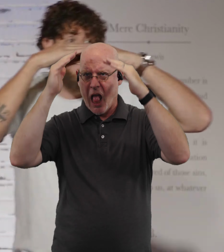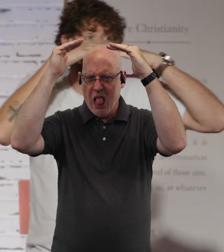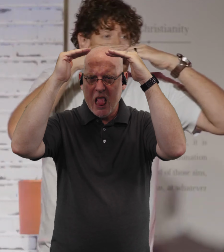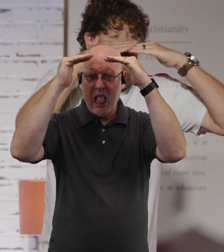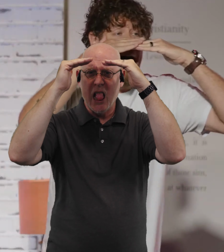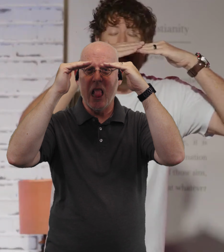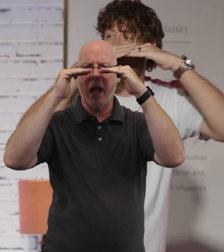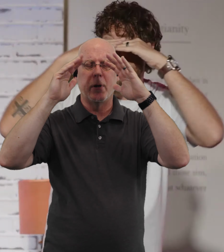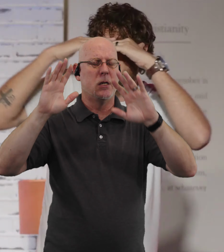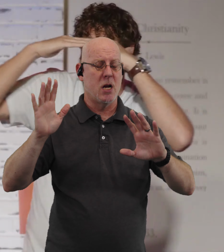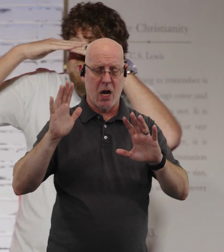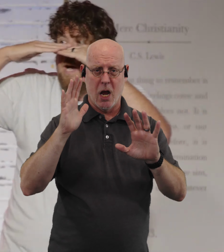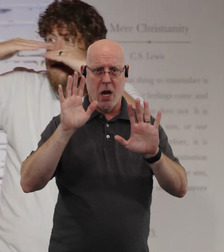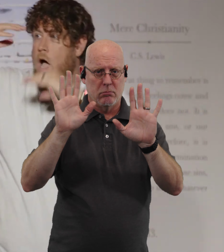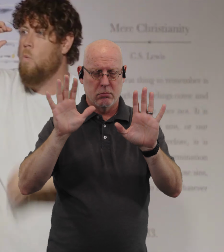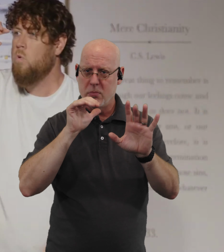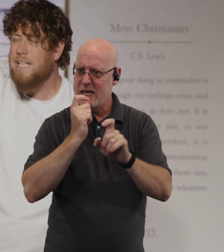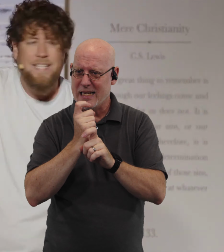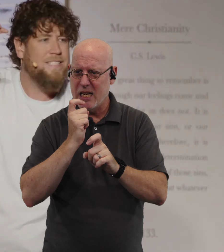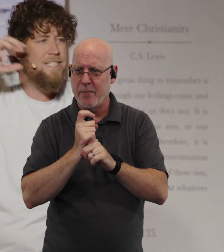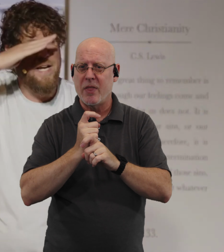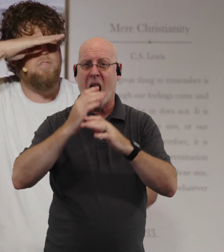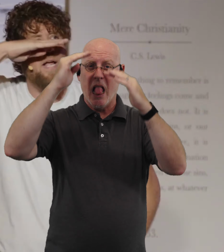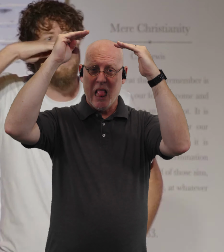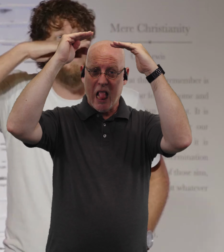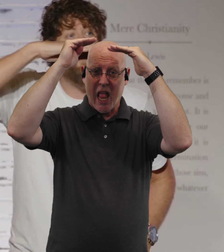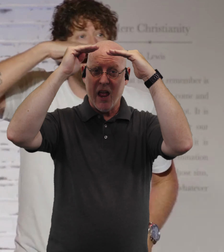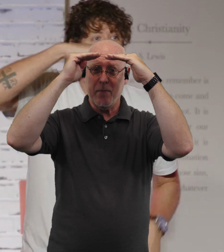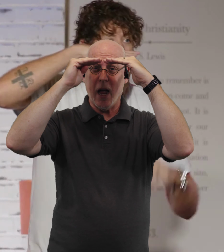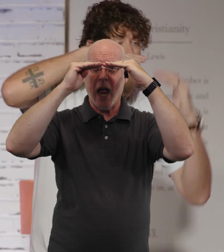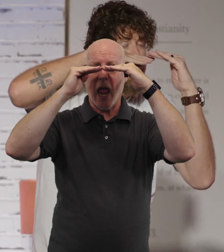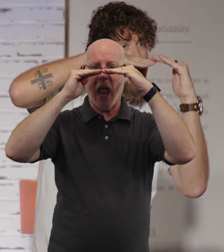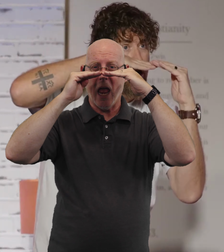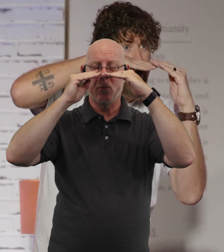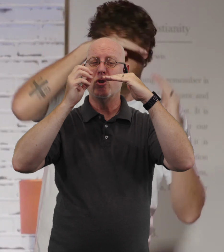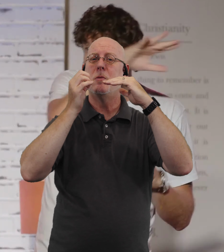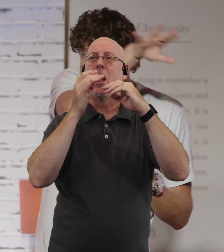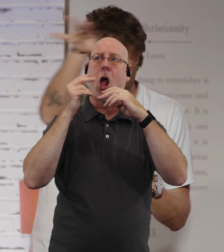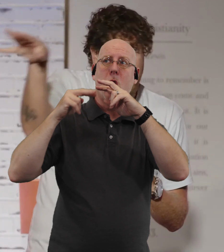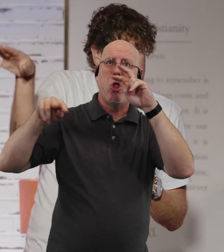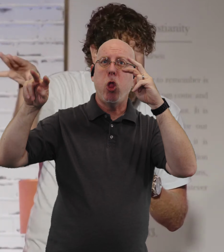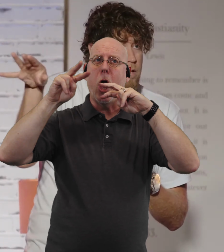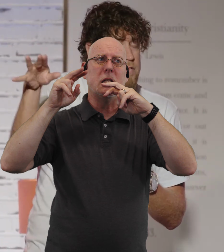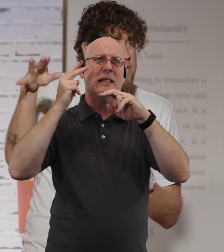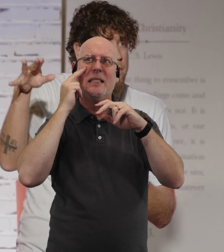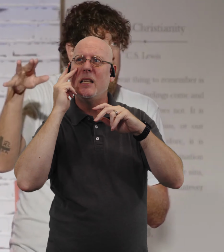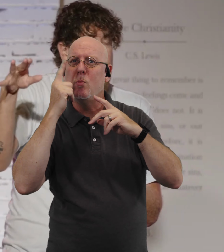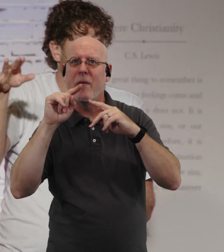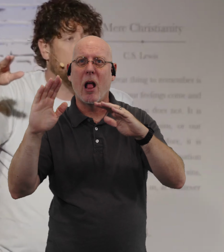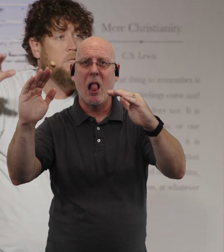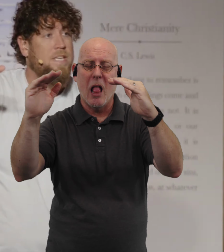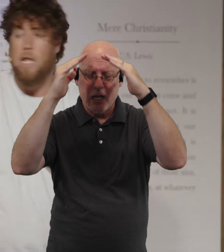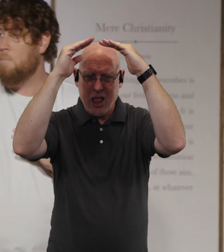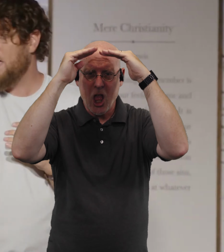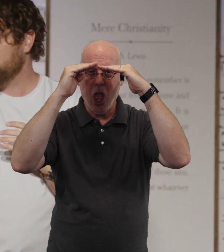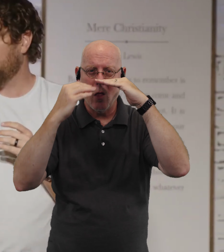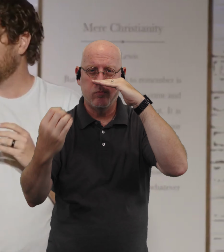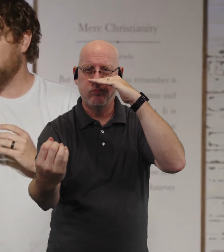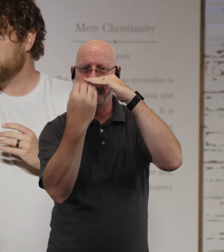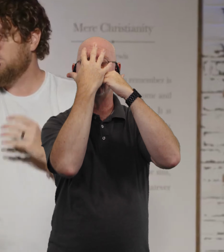I lift my head up, and I kid you not, less than a second after I lift my head above the barricade to look out, survey the landscape,